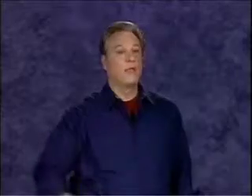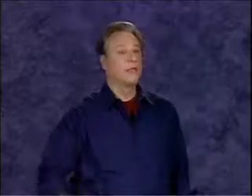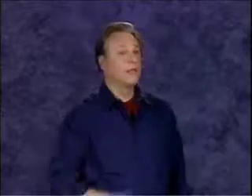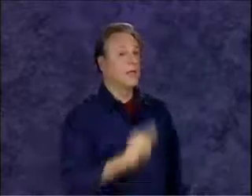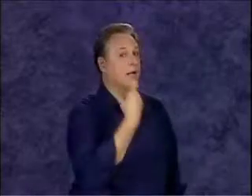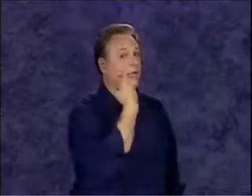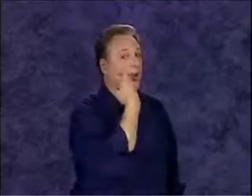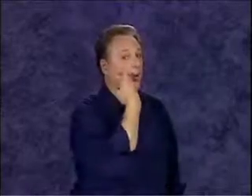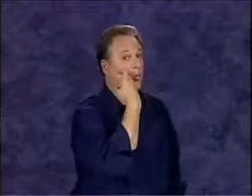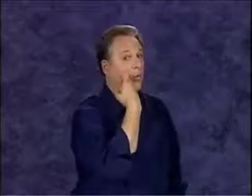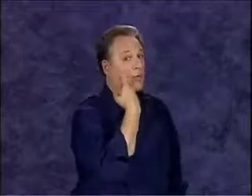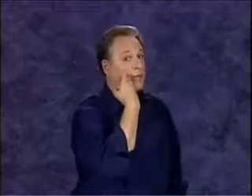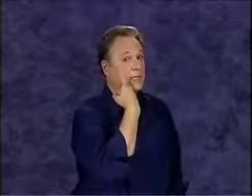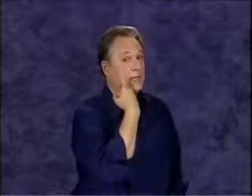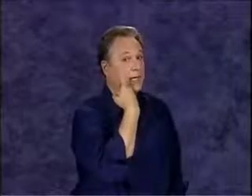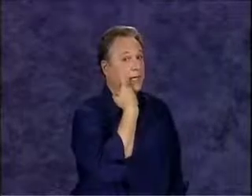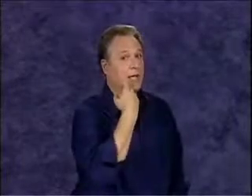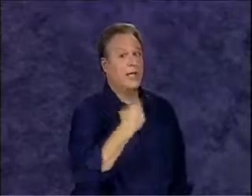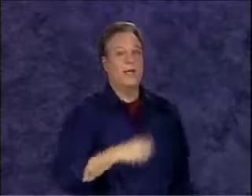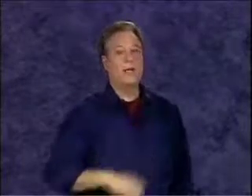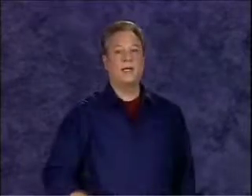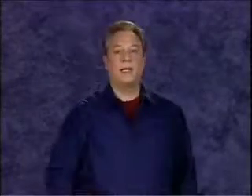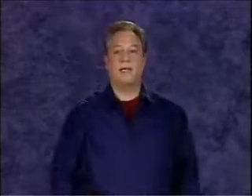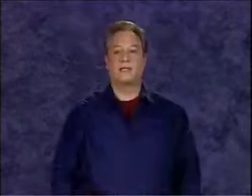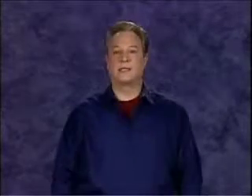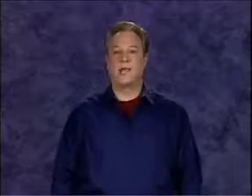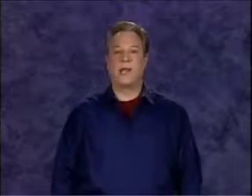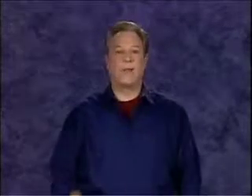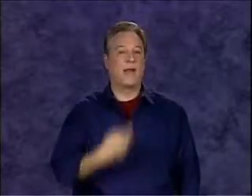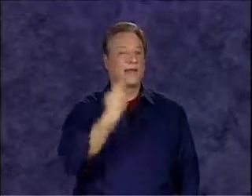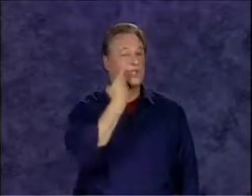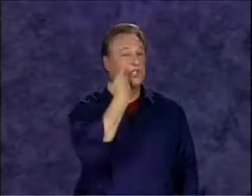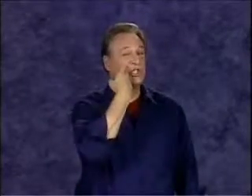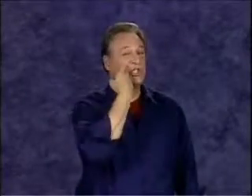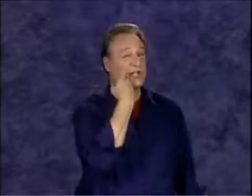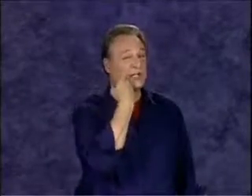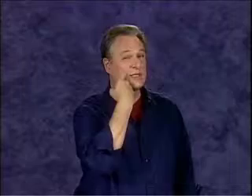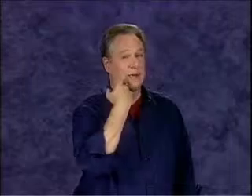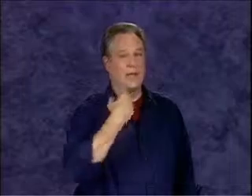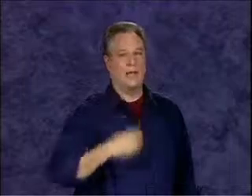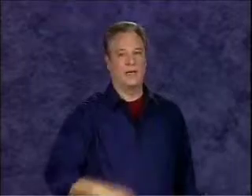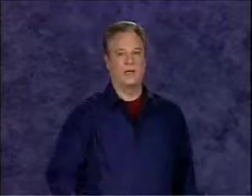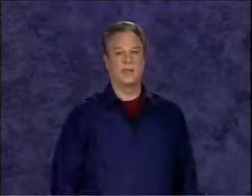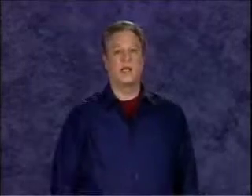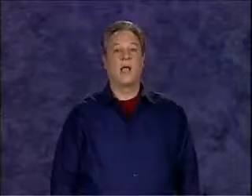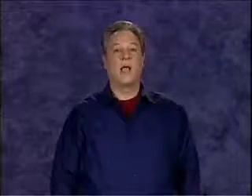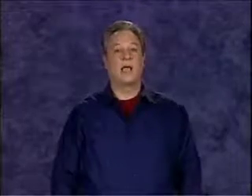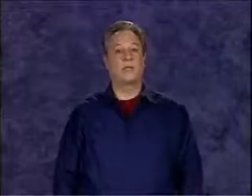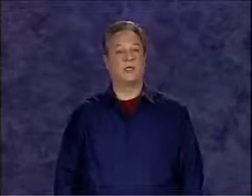The sign for recently indicates the time that is just behind us as we